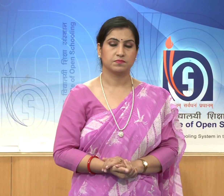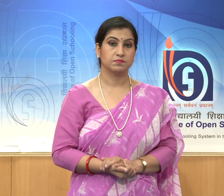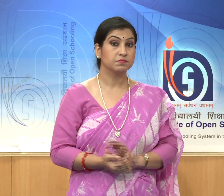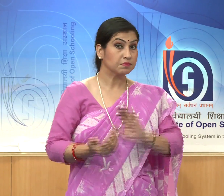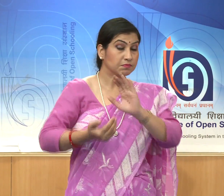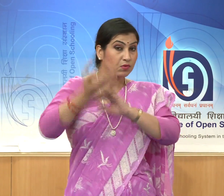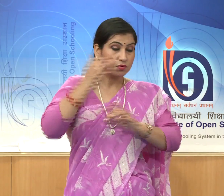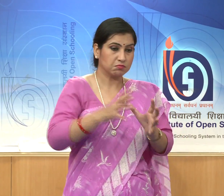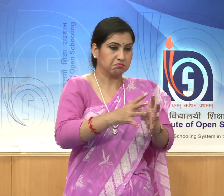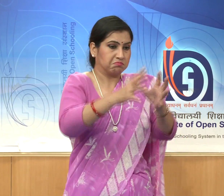the growth of art,